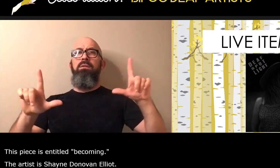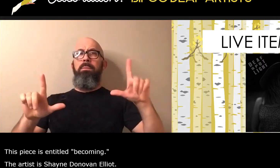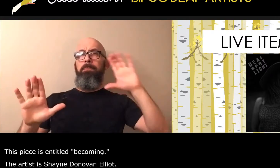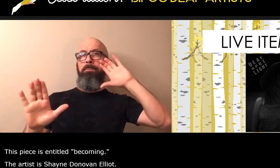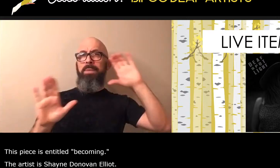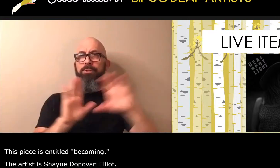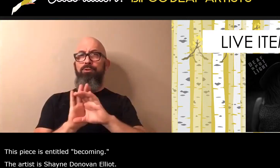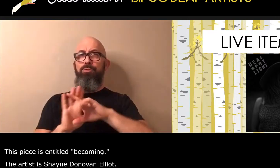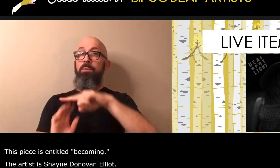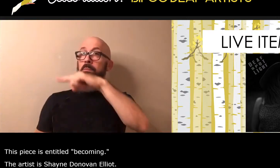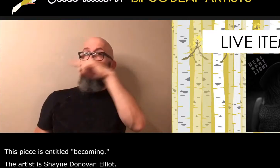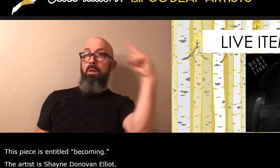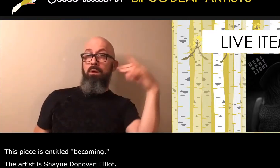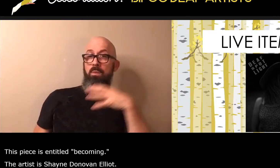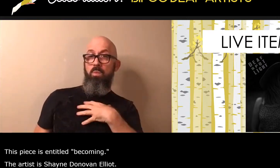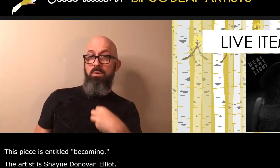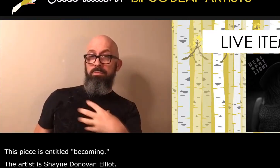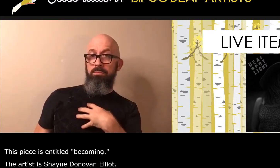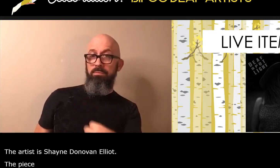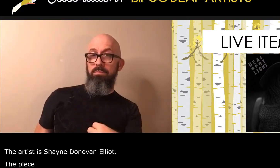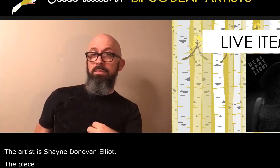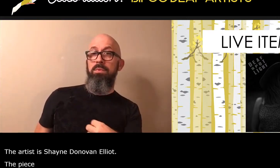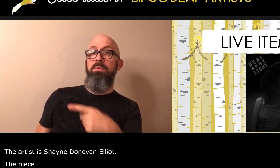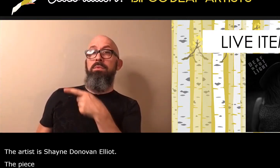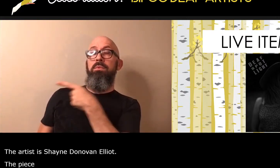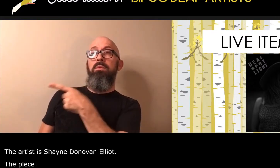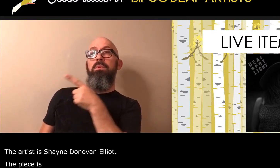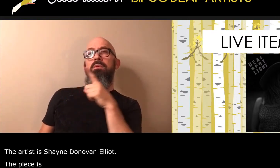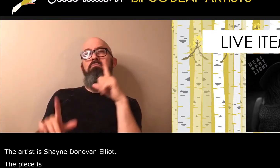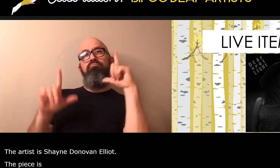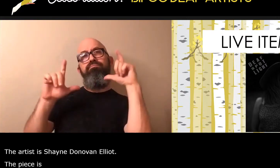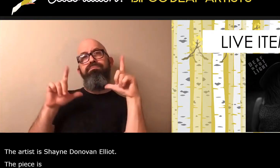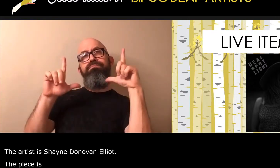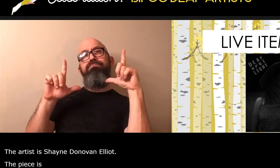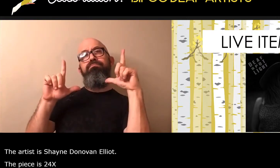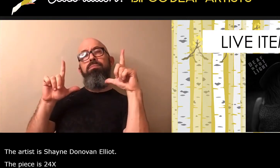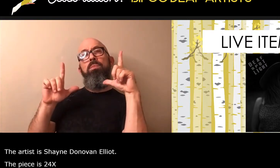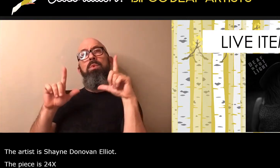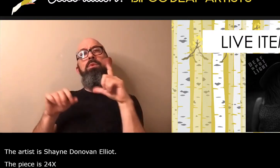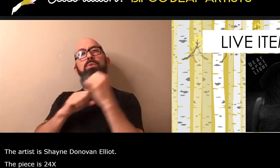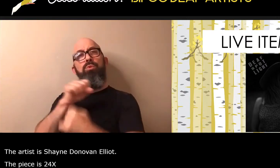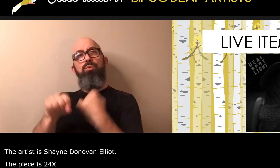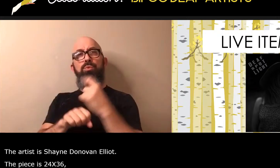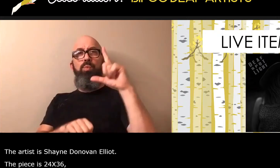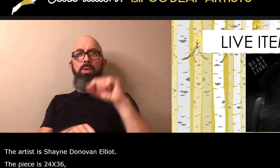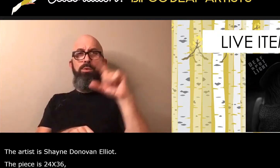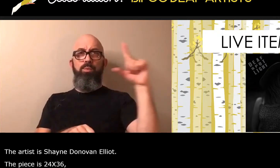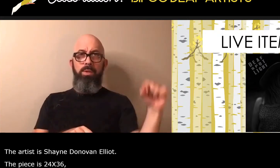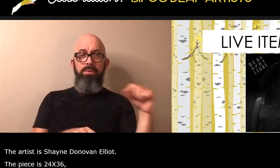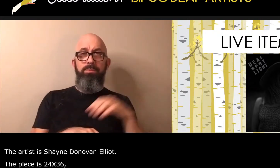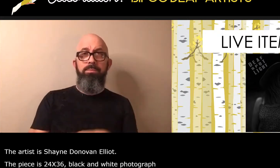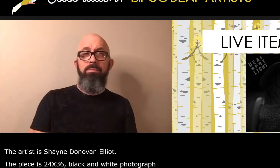The piece is 24 by 36, black and white photograph